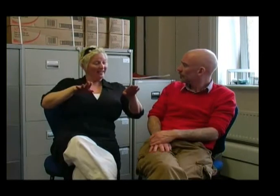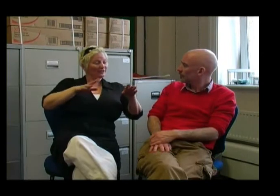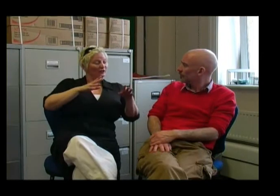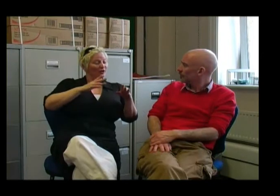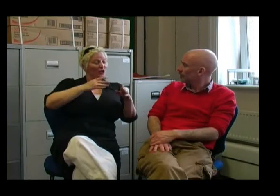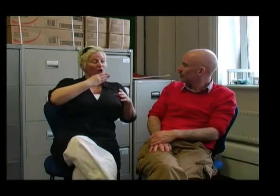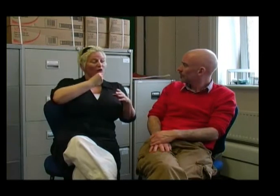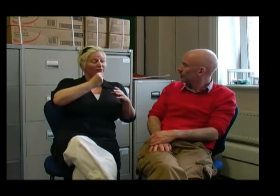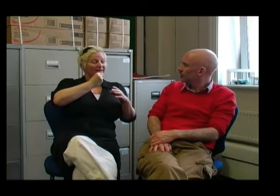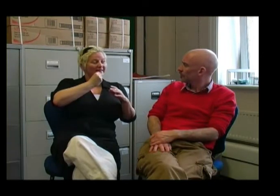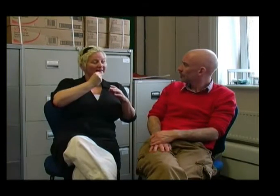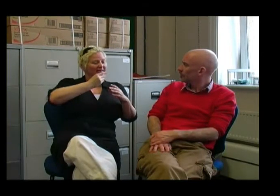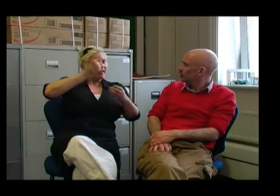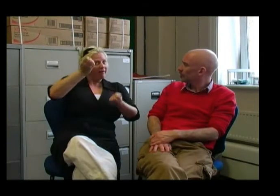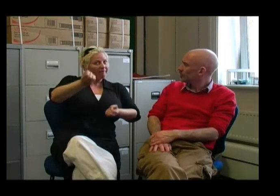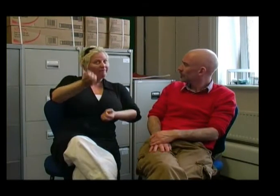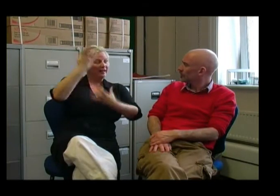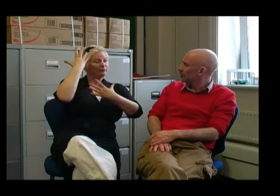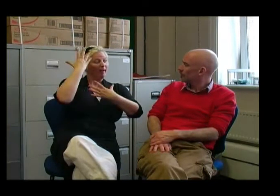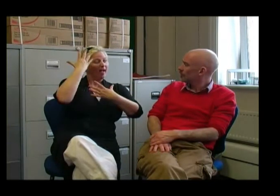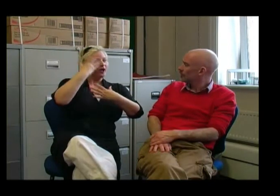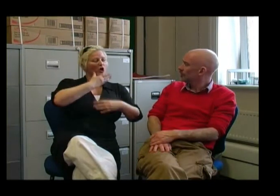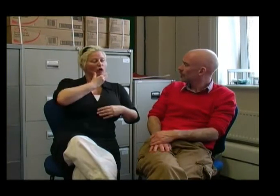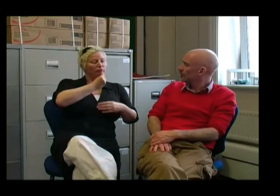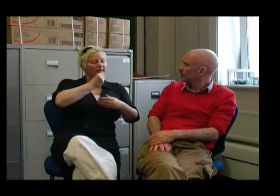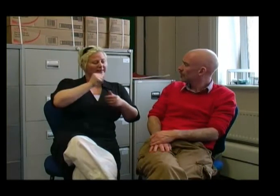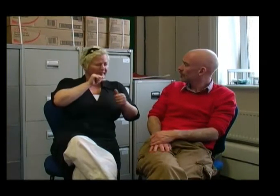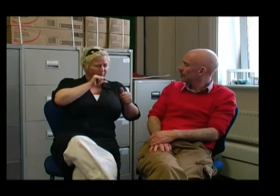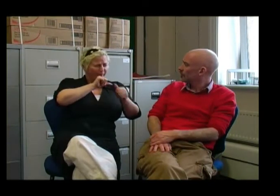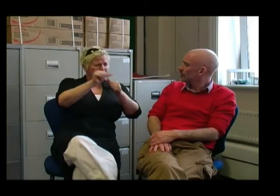But at the back of the stage, Chris is having a flashback